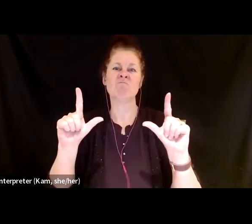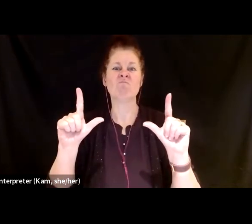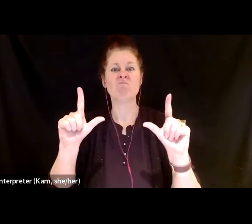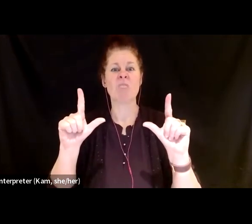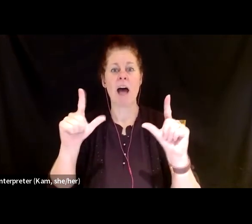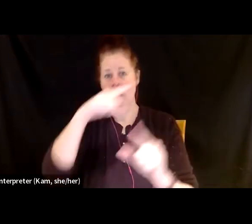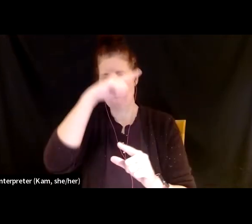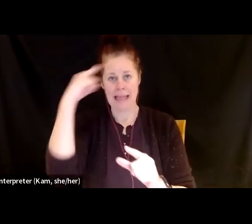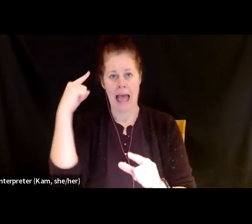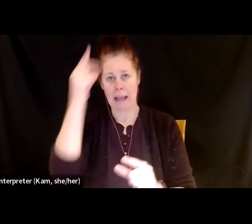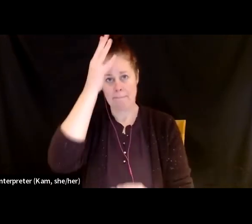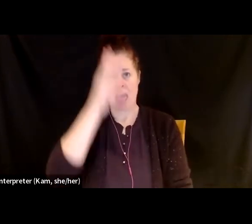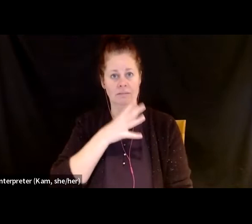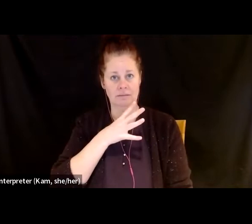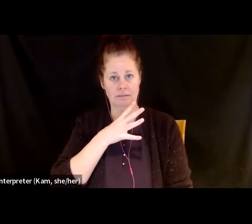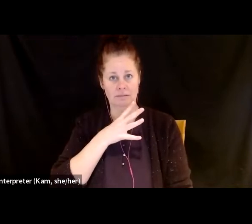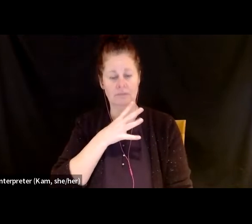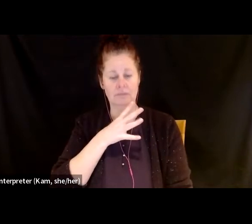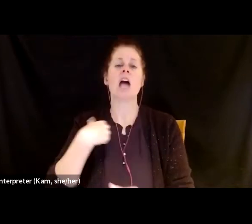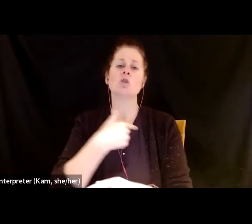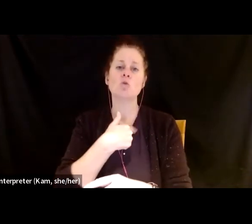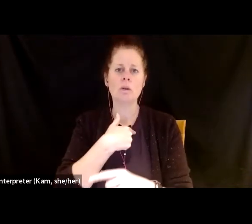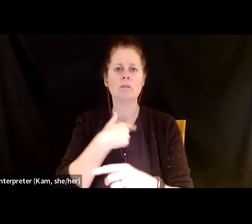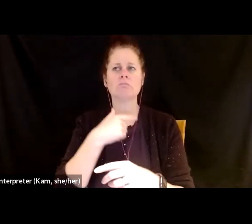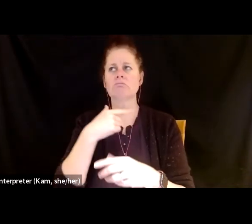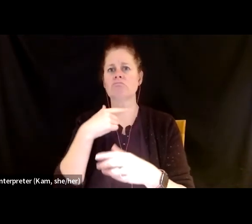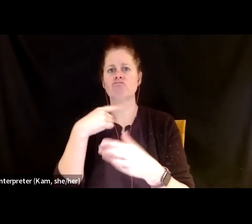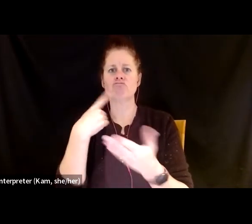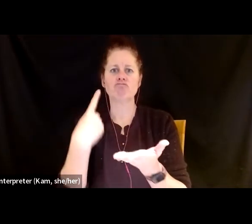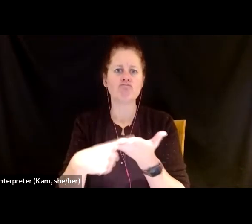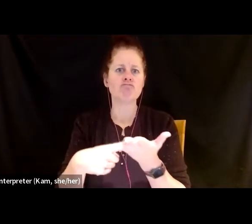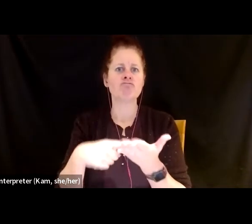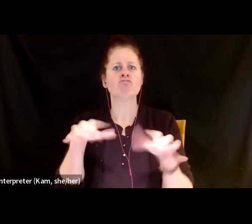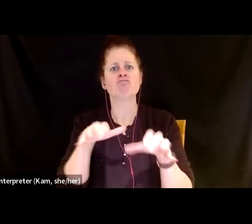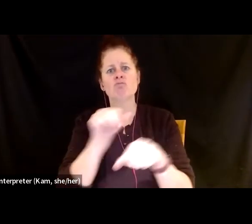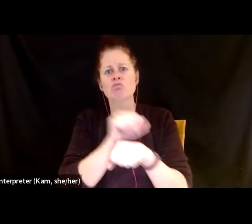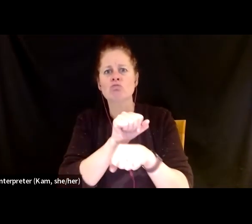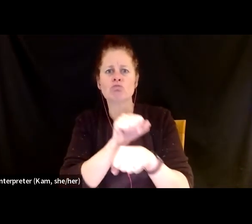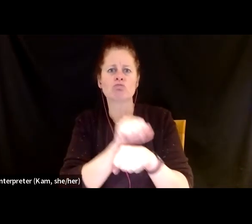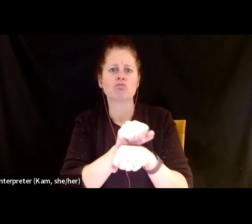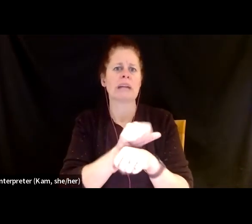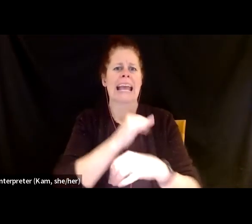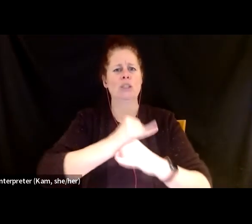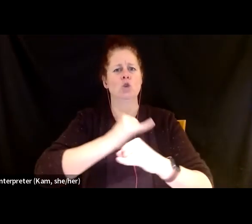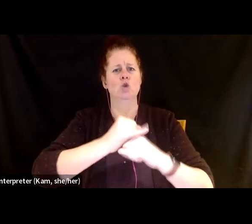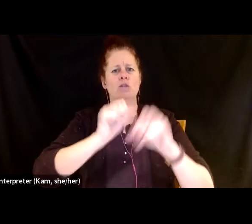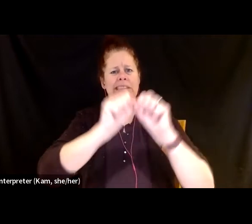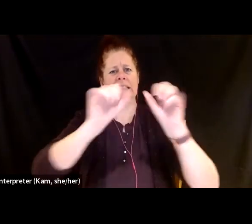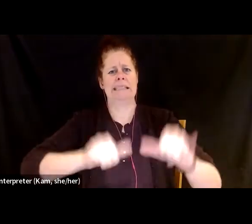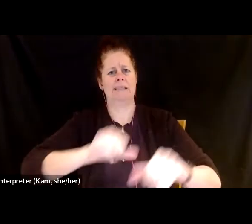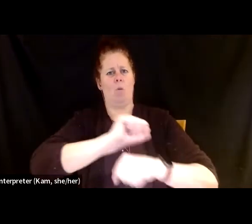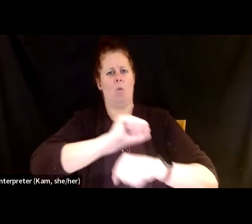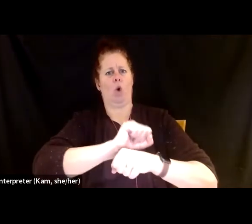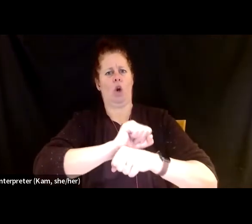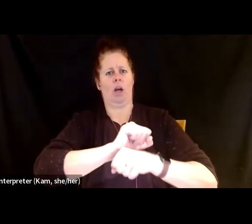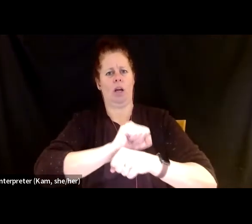as we do all this institutional work, this work in our jobs, this work in our lives, and this work out in the halls at